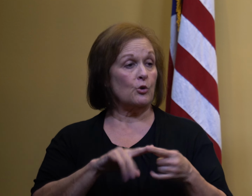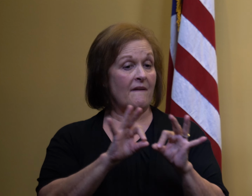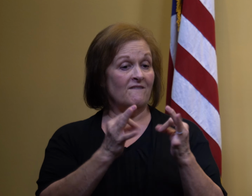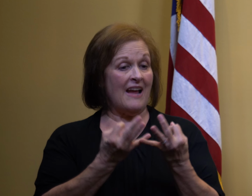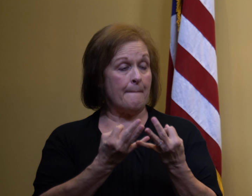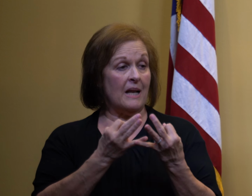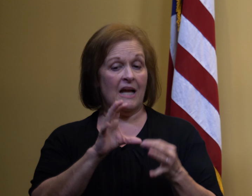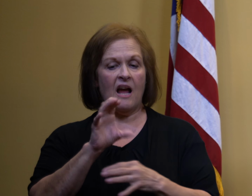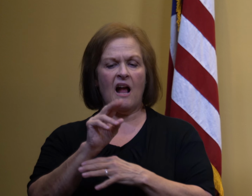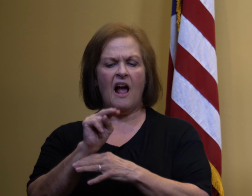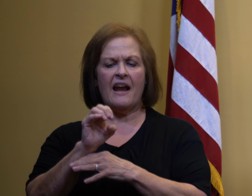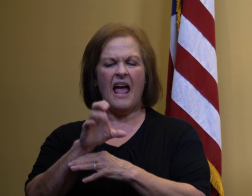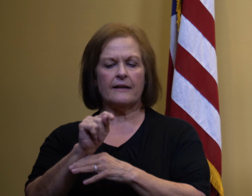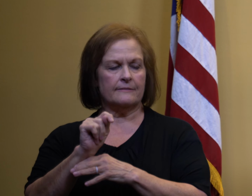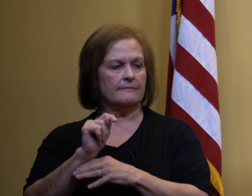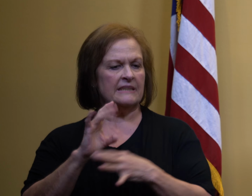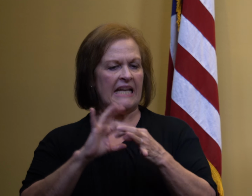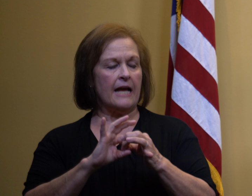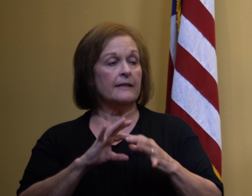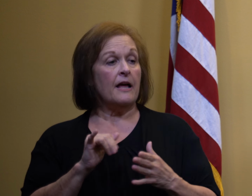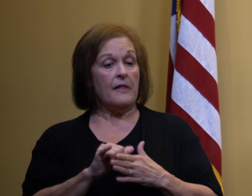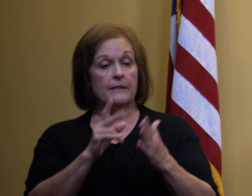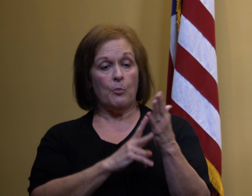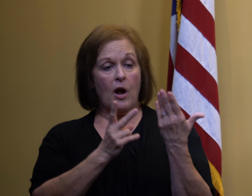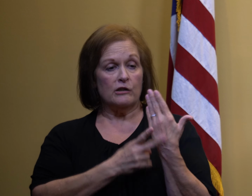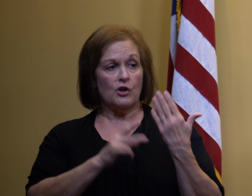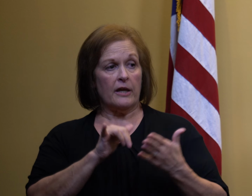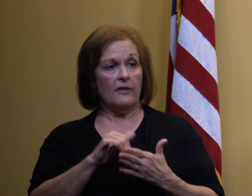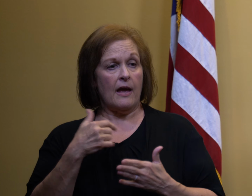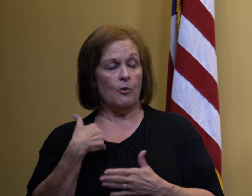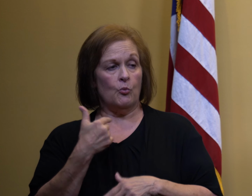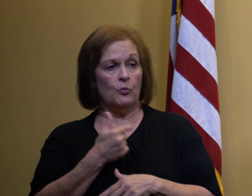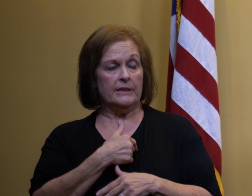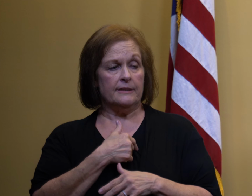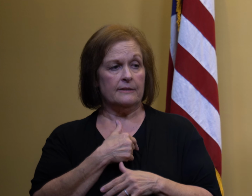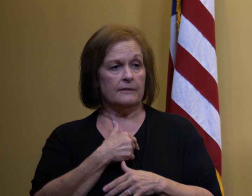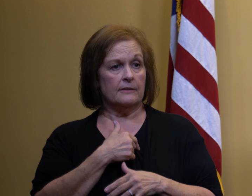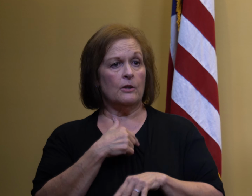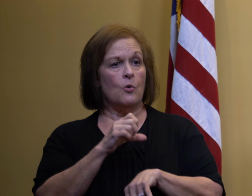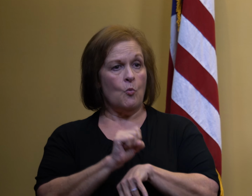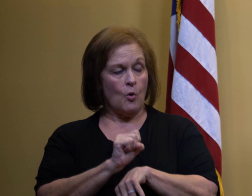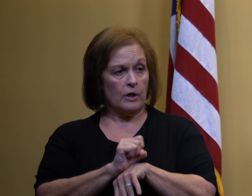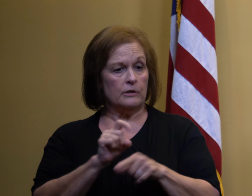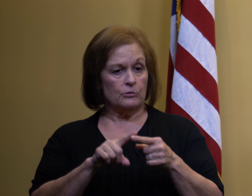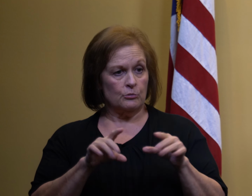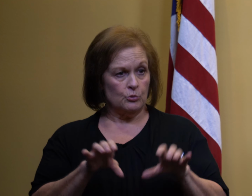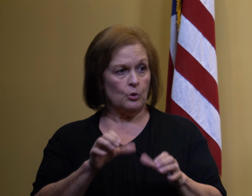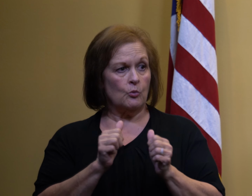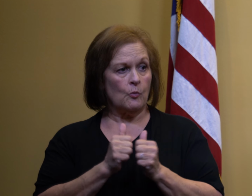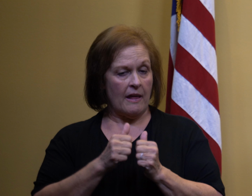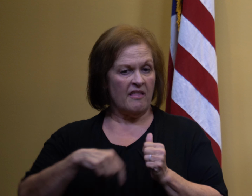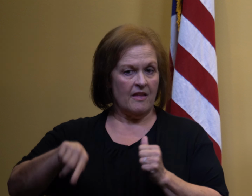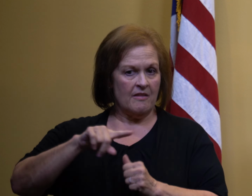Family Connects, okay, so this was a project that we have been working to create, working with